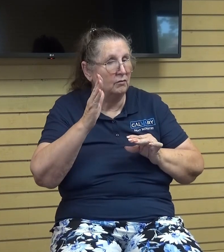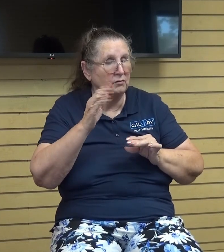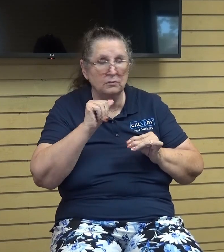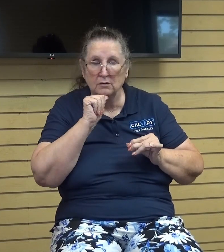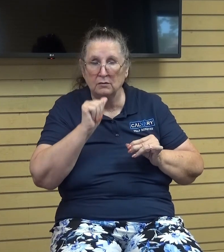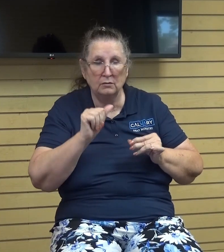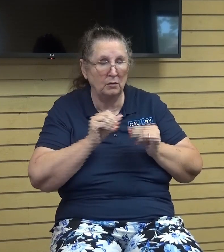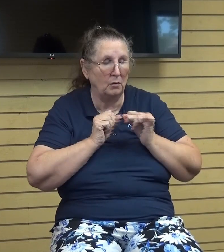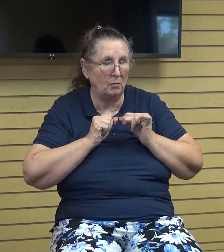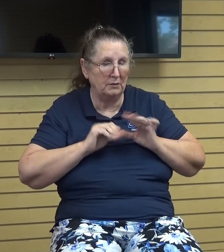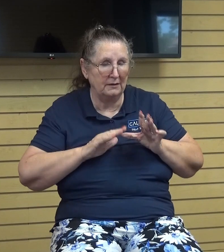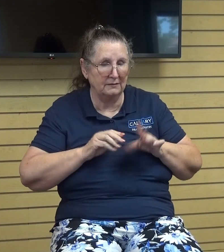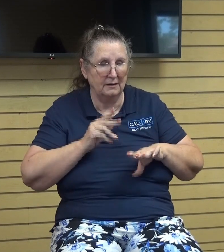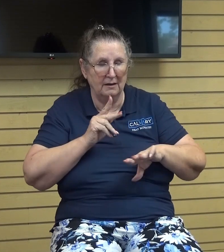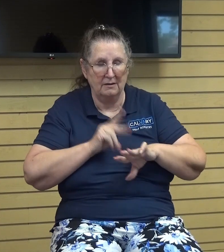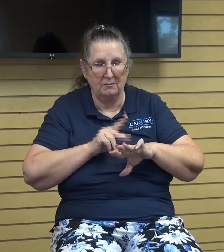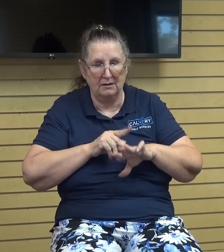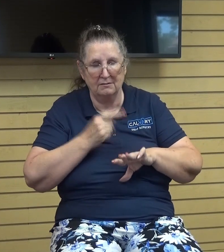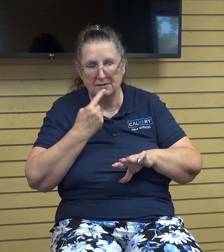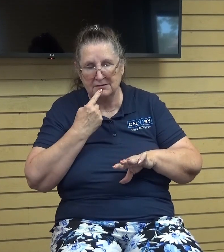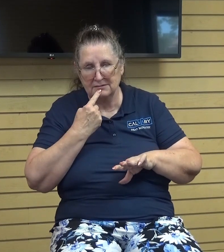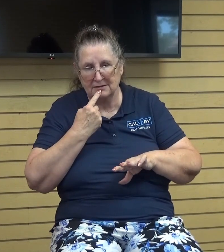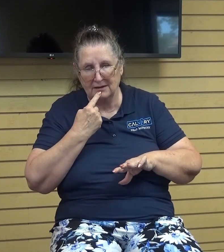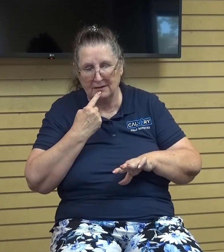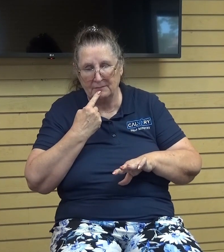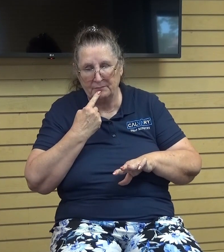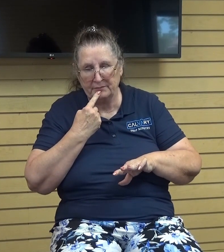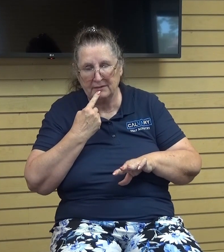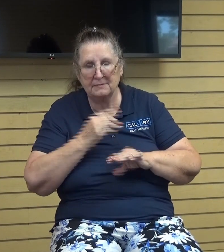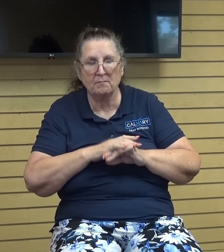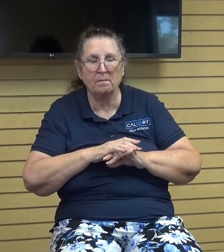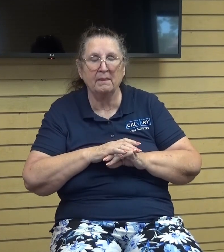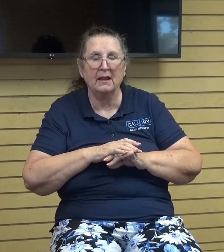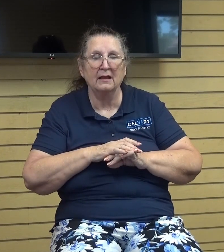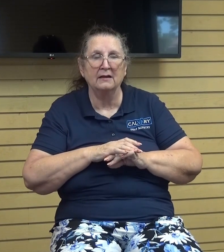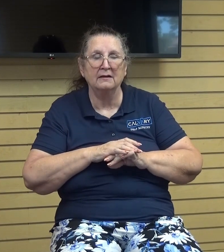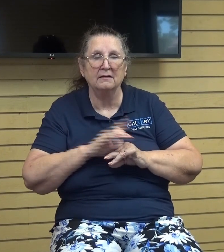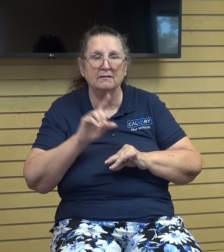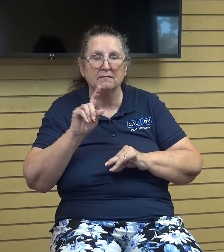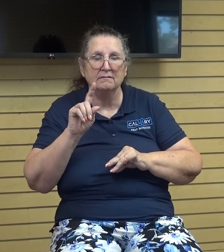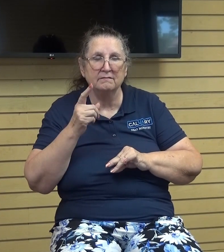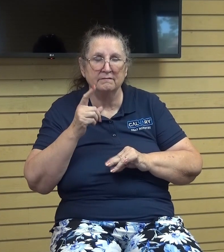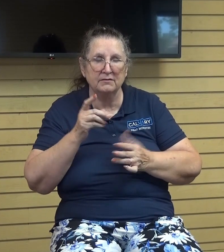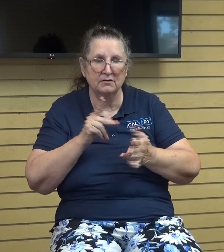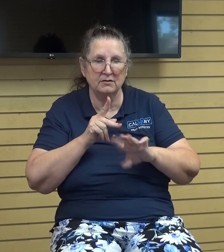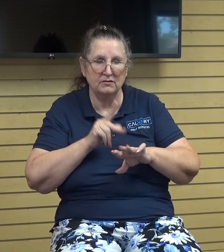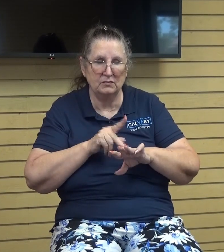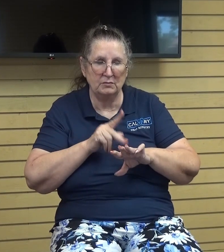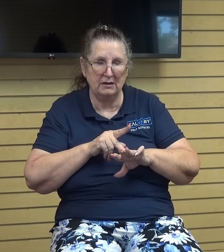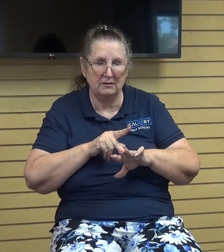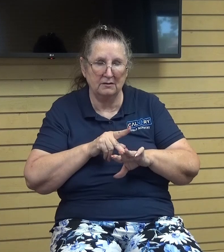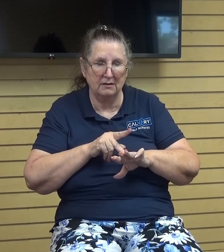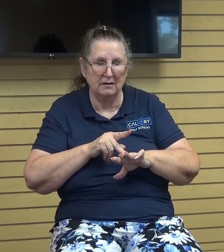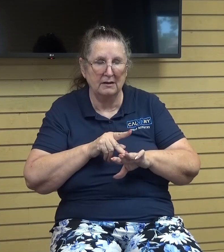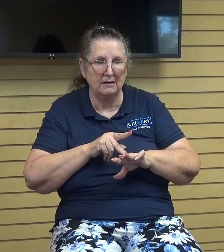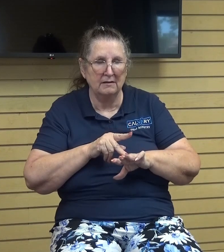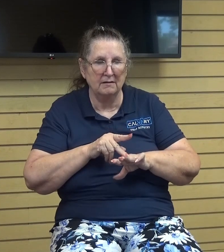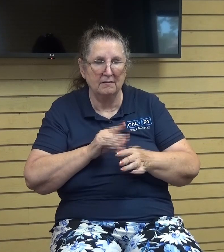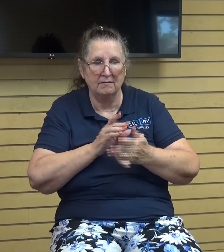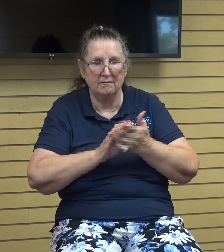to in 1 Peter 4 verse 15, it is a suffering, it is a horrible feeling to be a